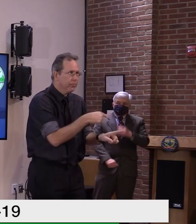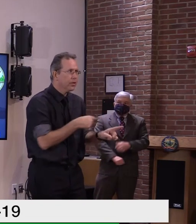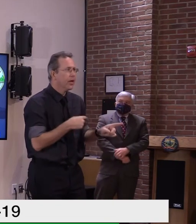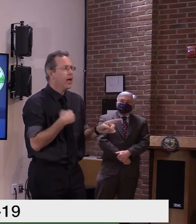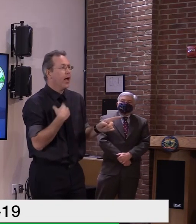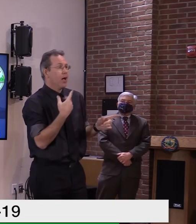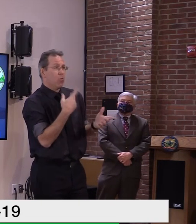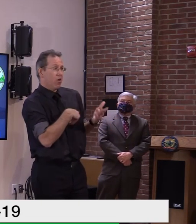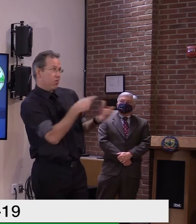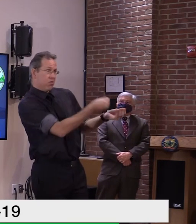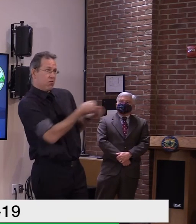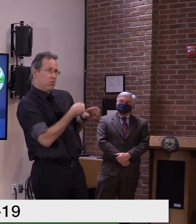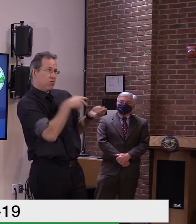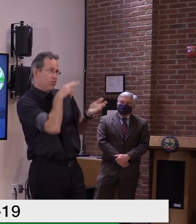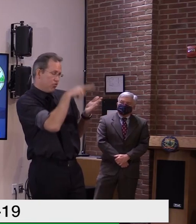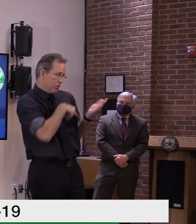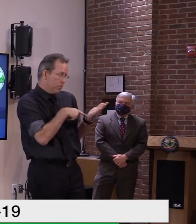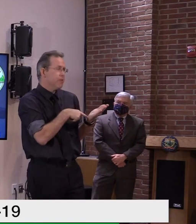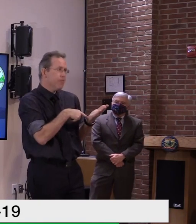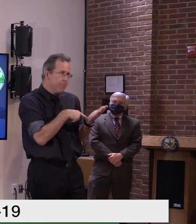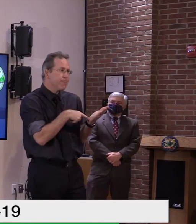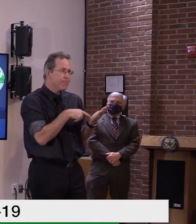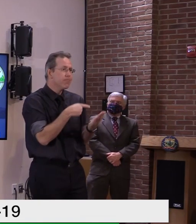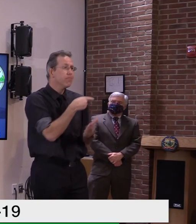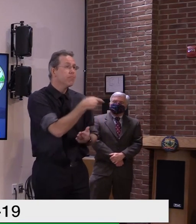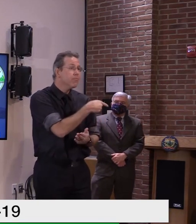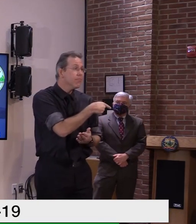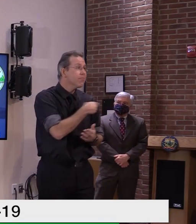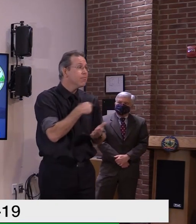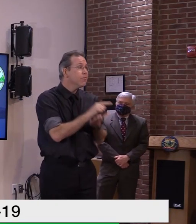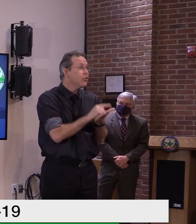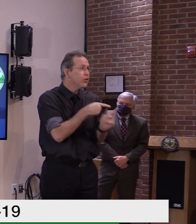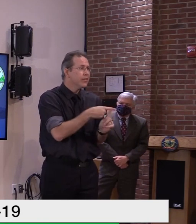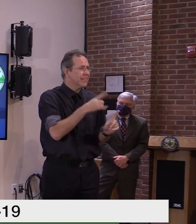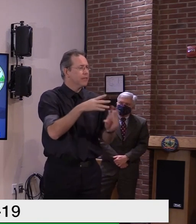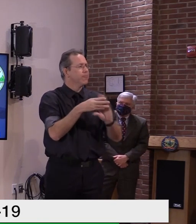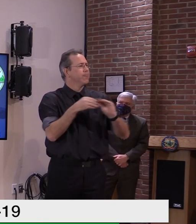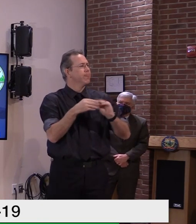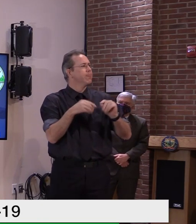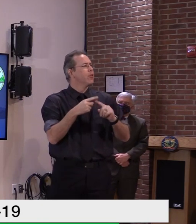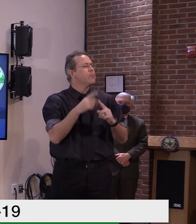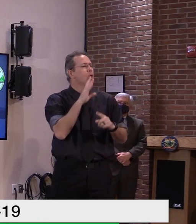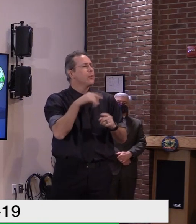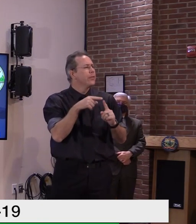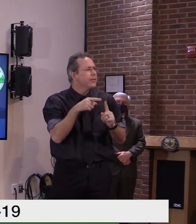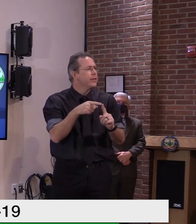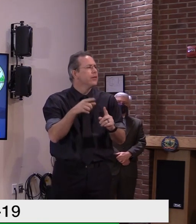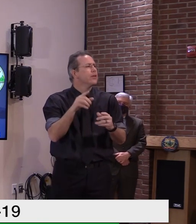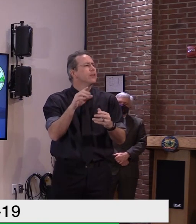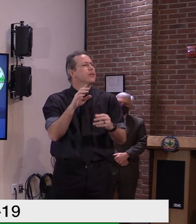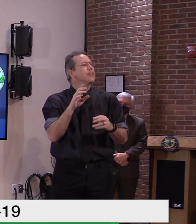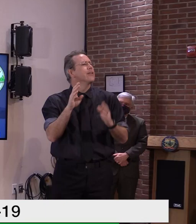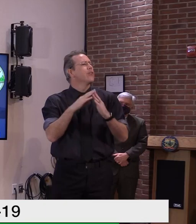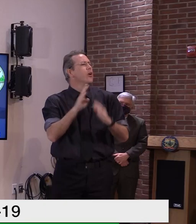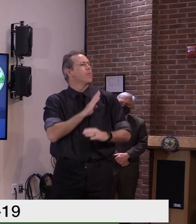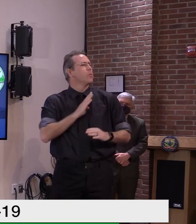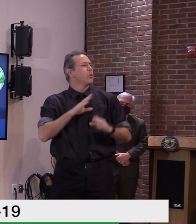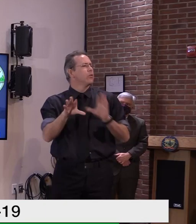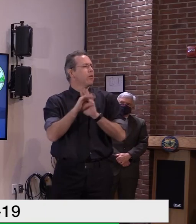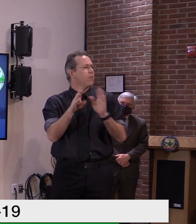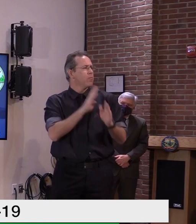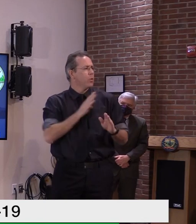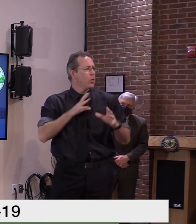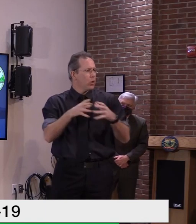read, that he's offered to speak to the select board on his decision, either in